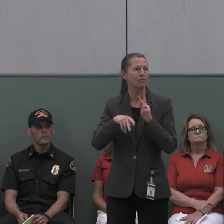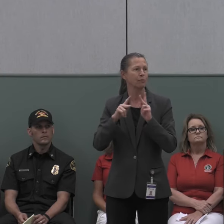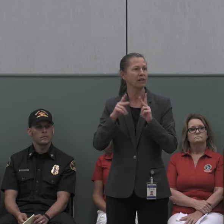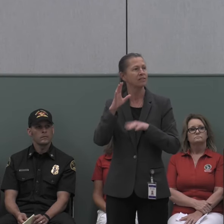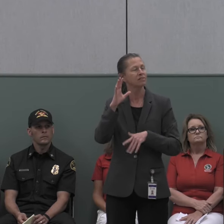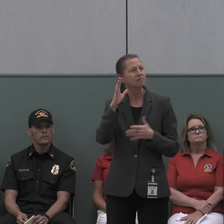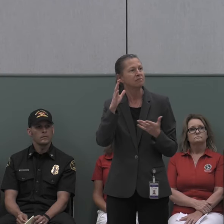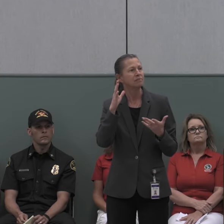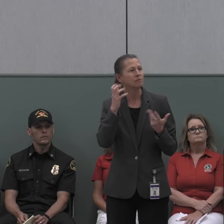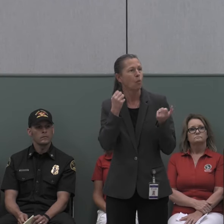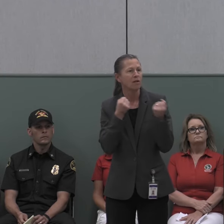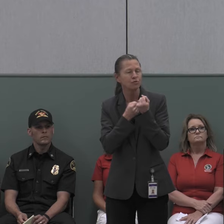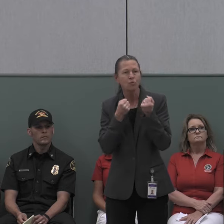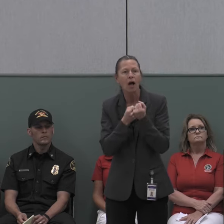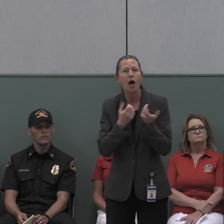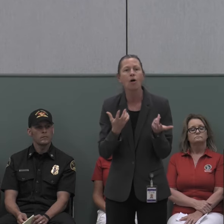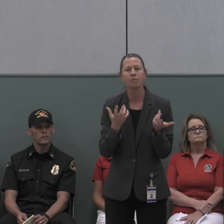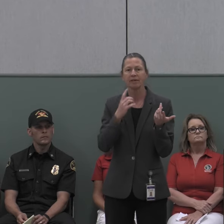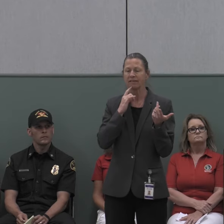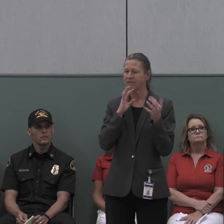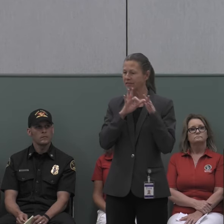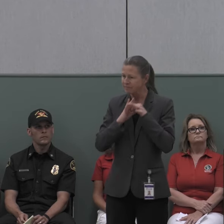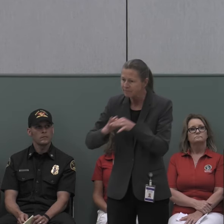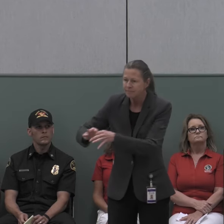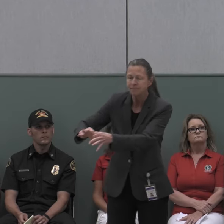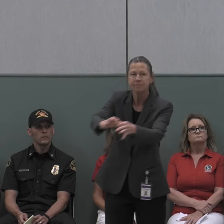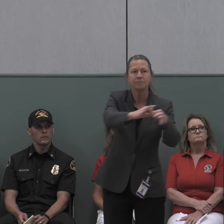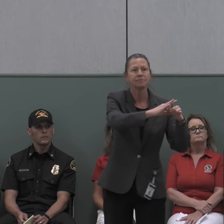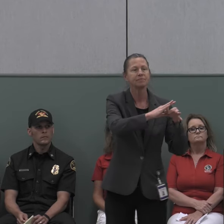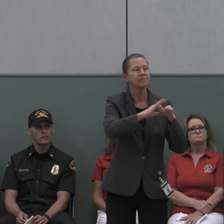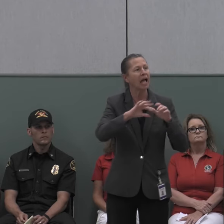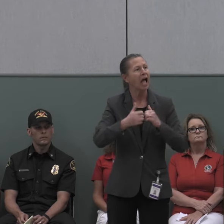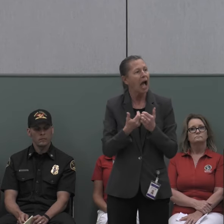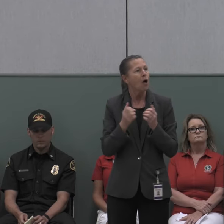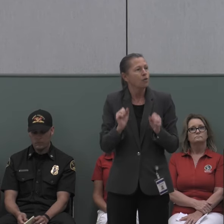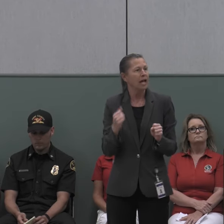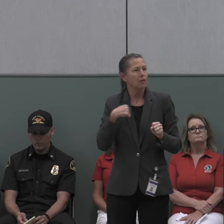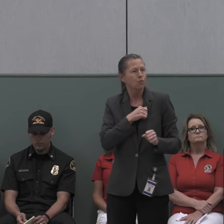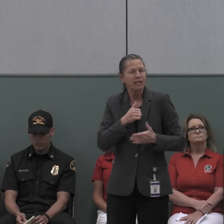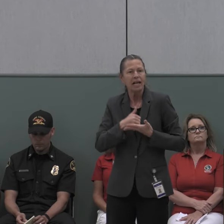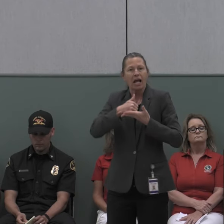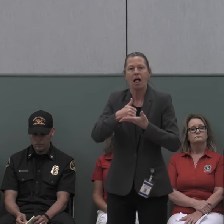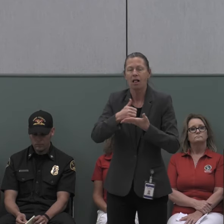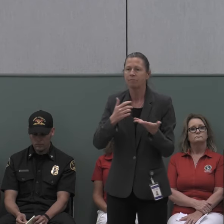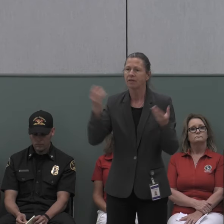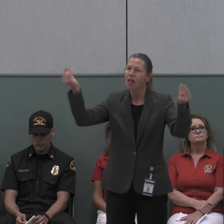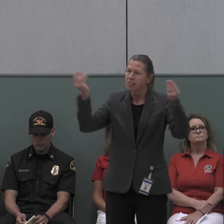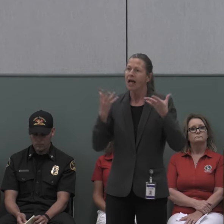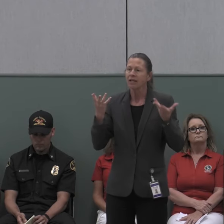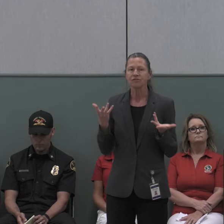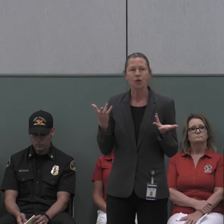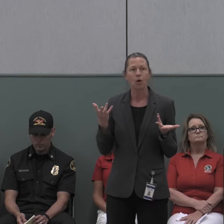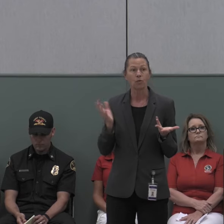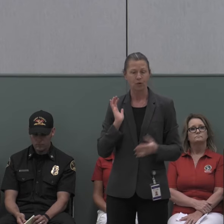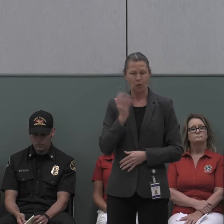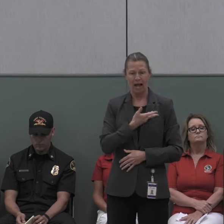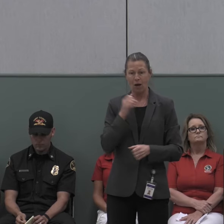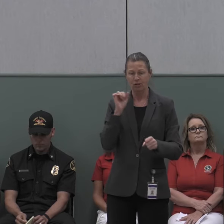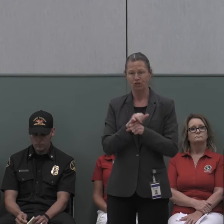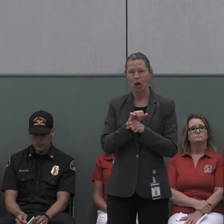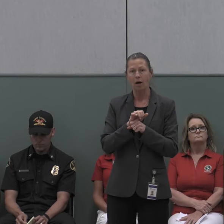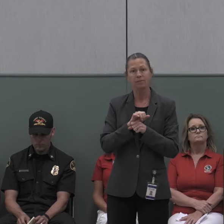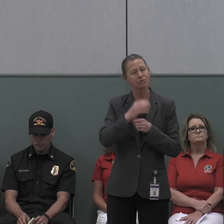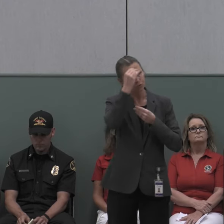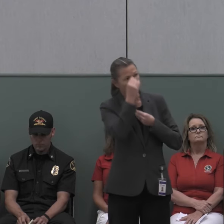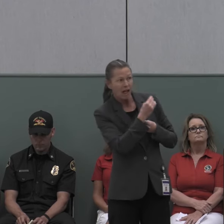the common thread in all those conversations is, how can we help? Let us know. So the job for us is to report those